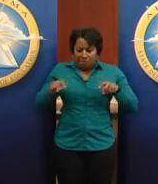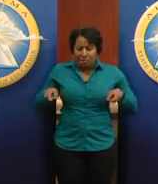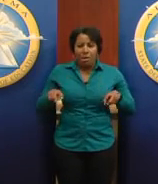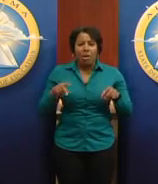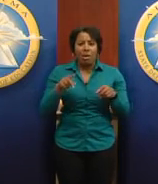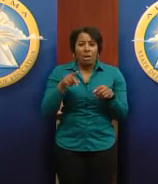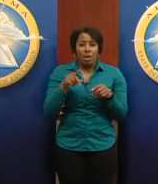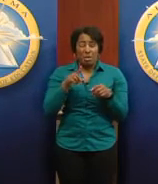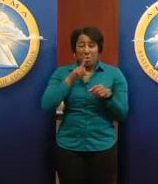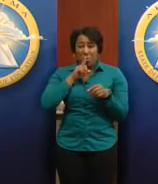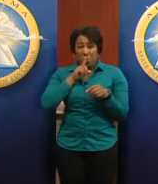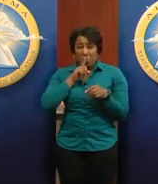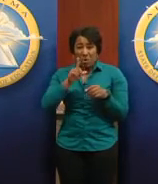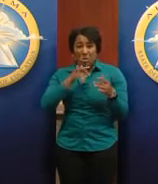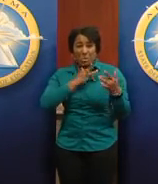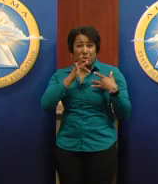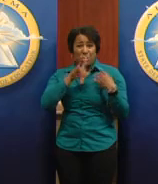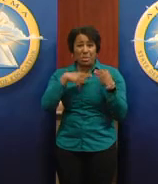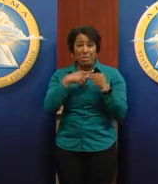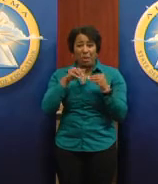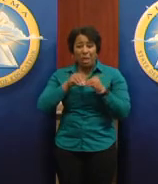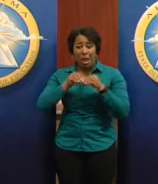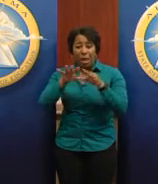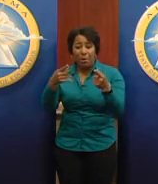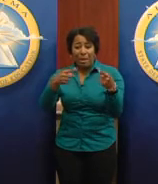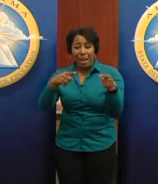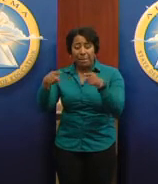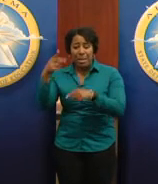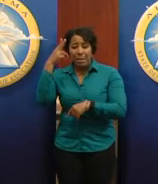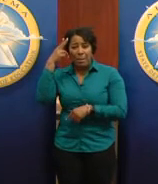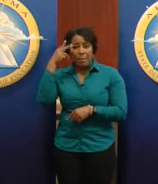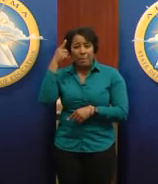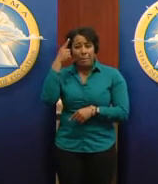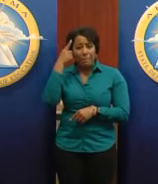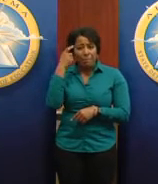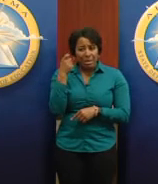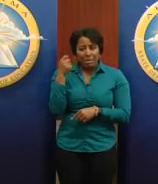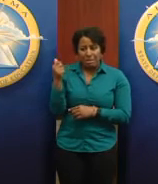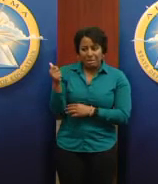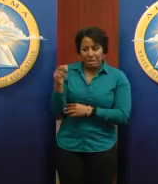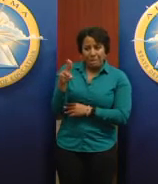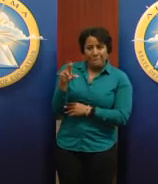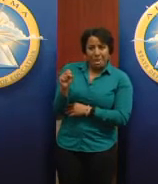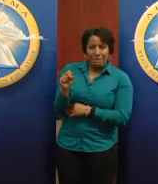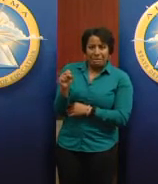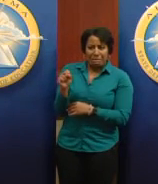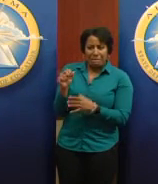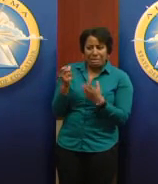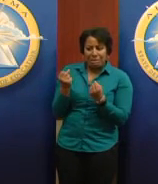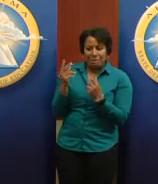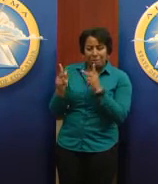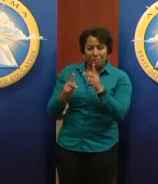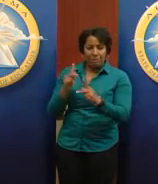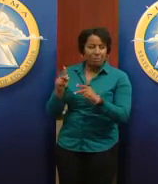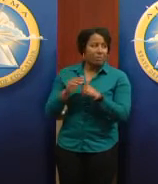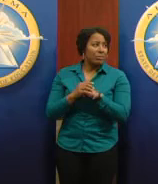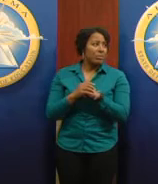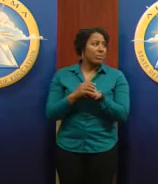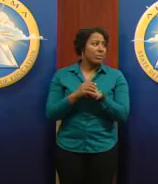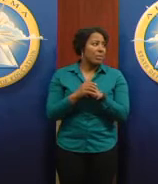outbreaks occurring because of the tightness of that type of transportation? Because as you know, it's